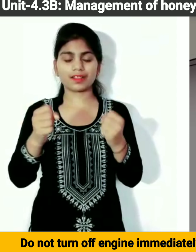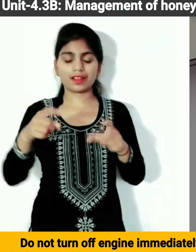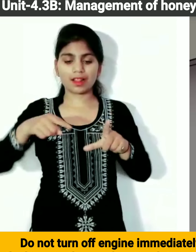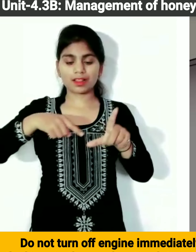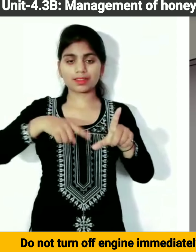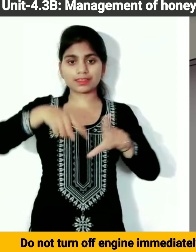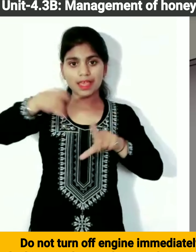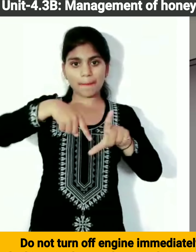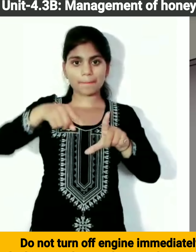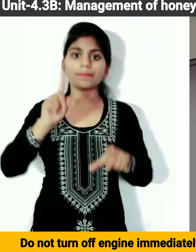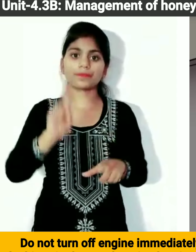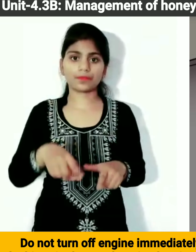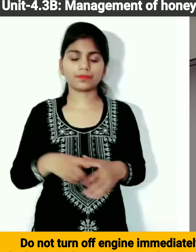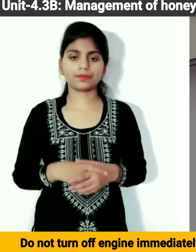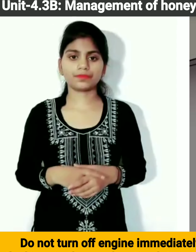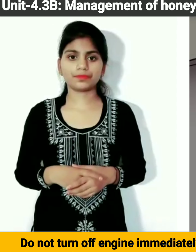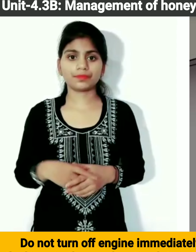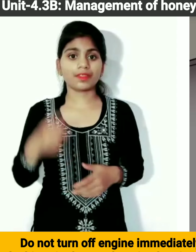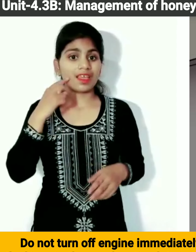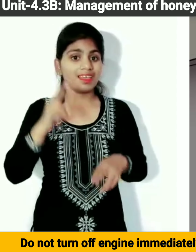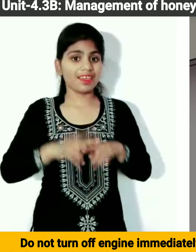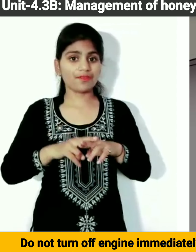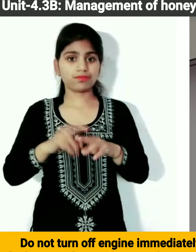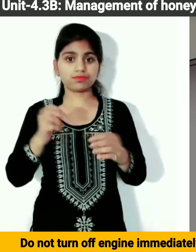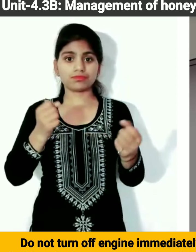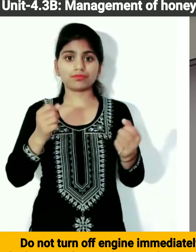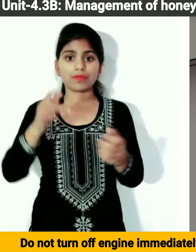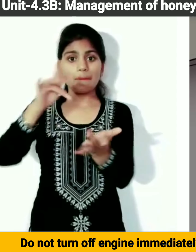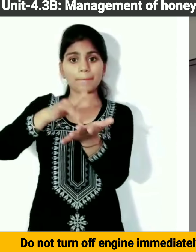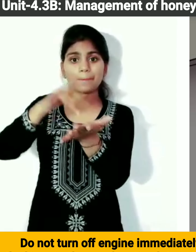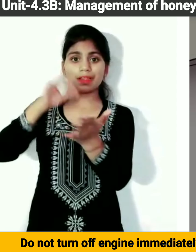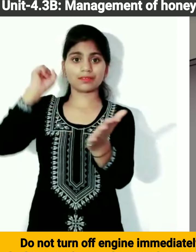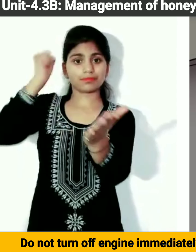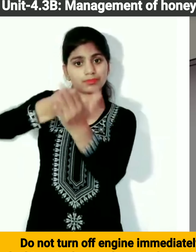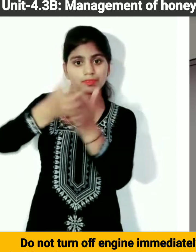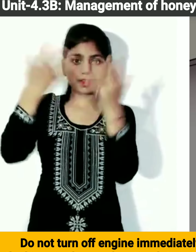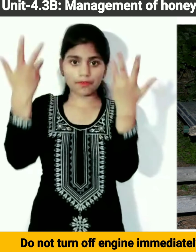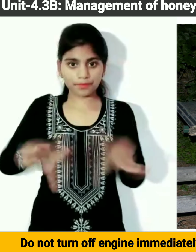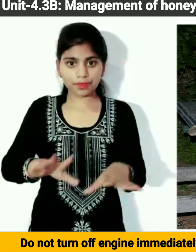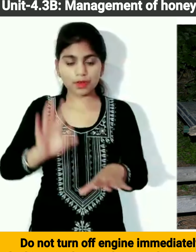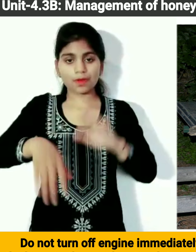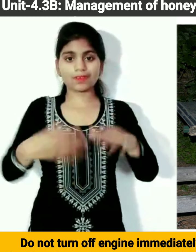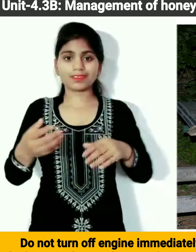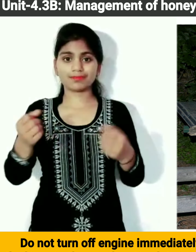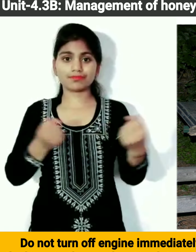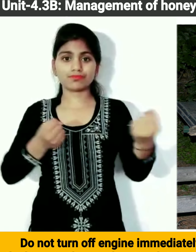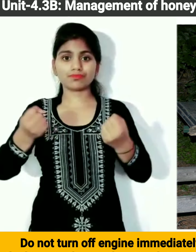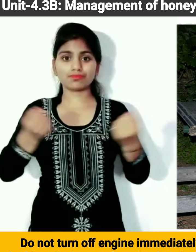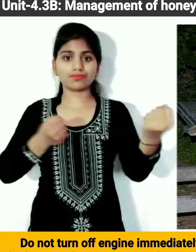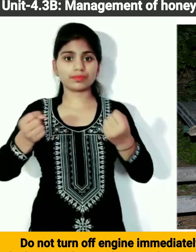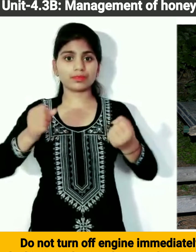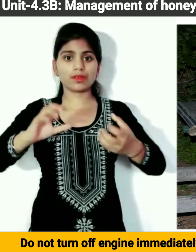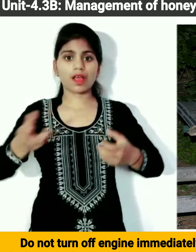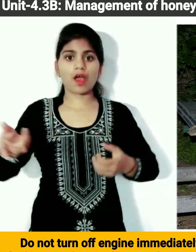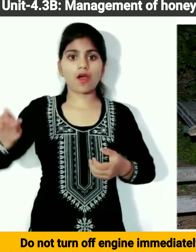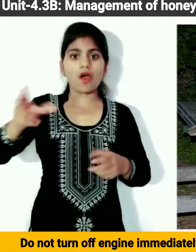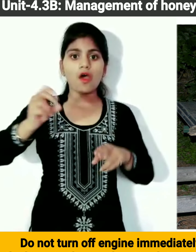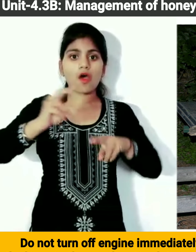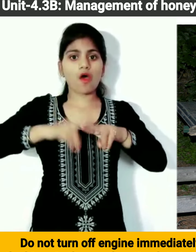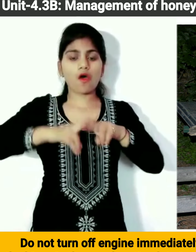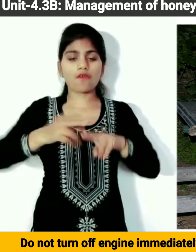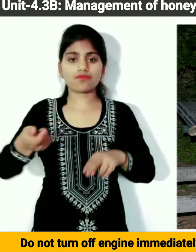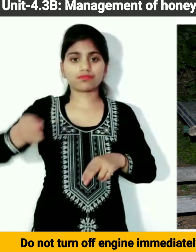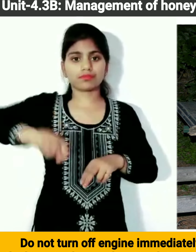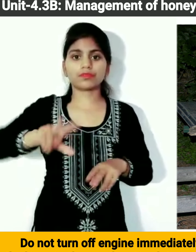engine immediately upon arriving at the destination. It is best to place the hives in the